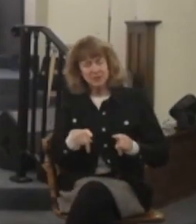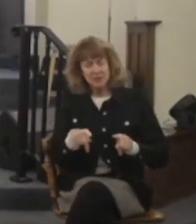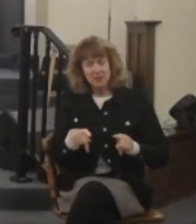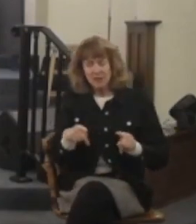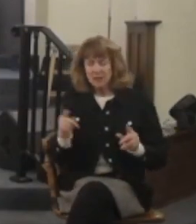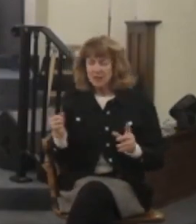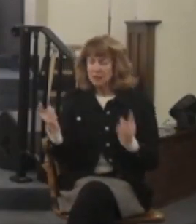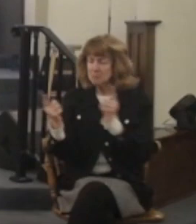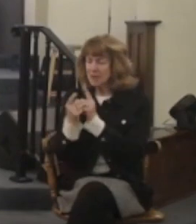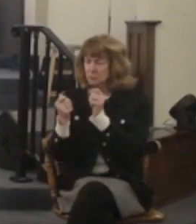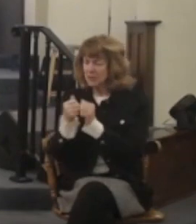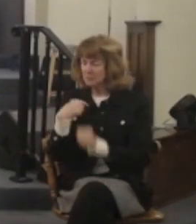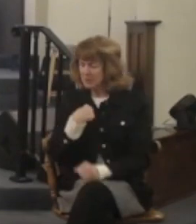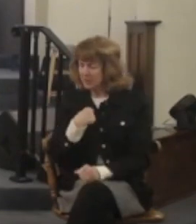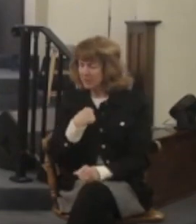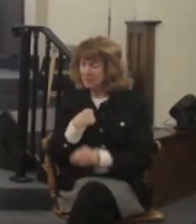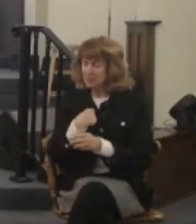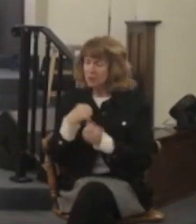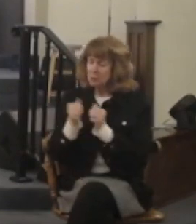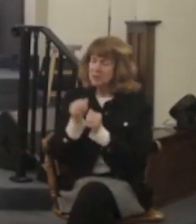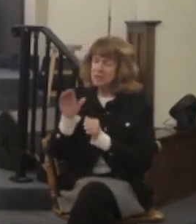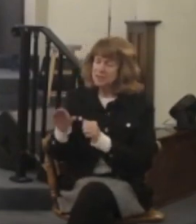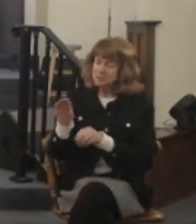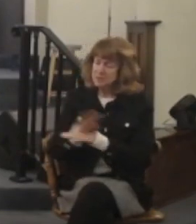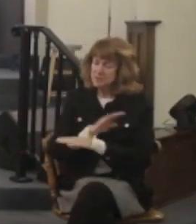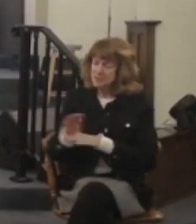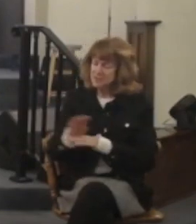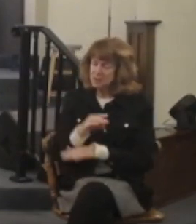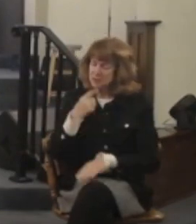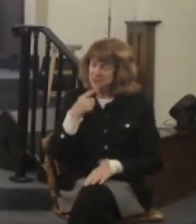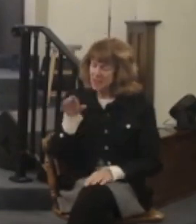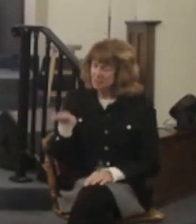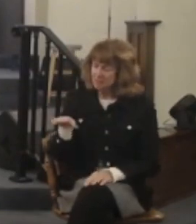just bought a small business, and he was telling me that his